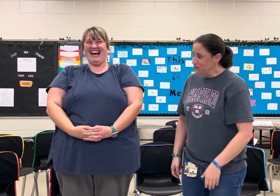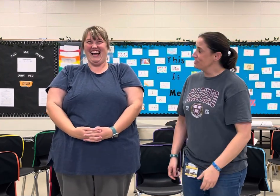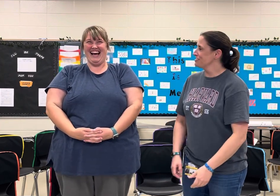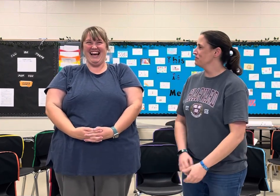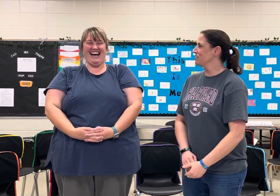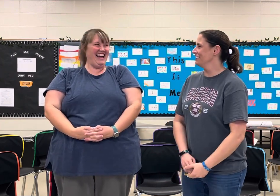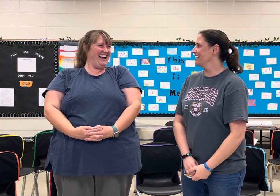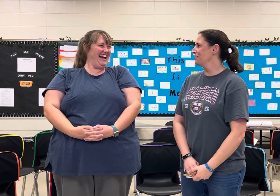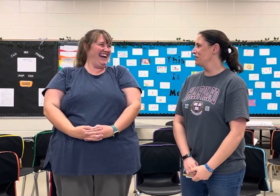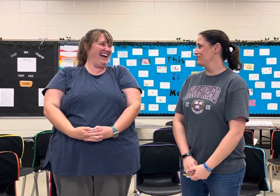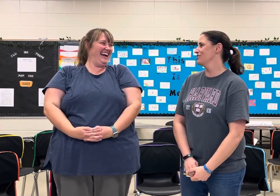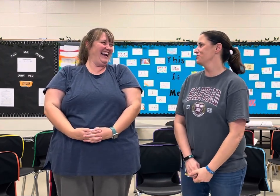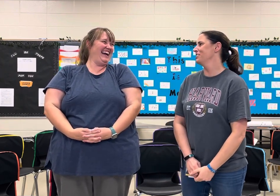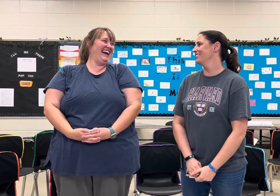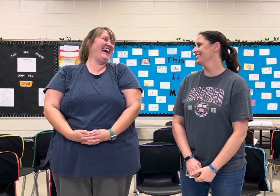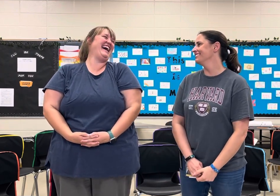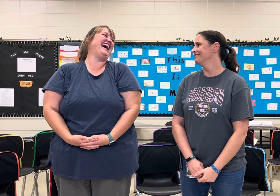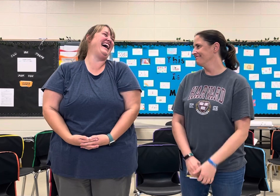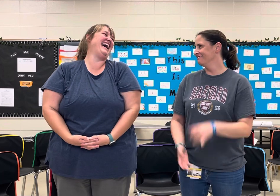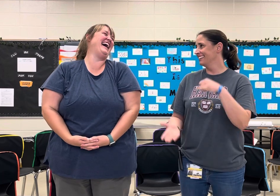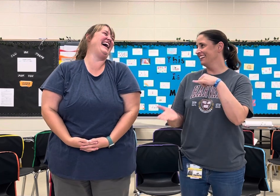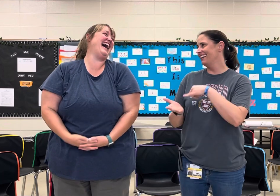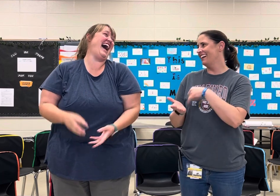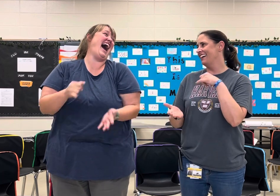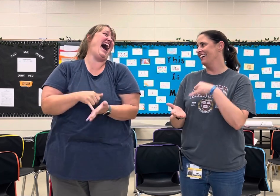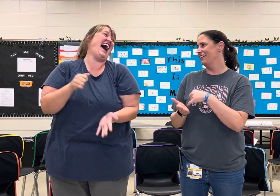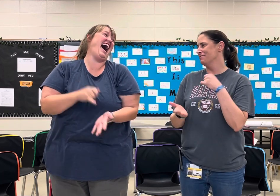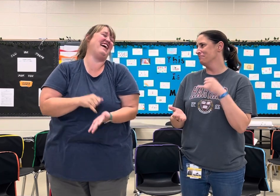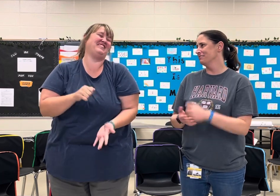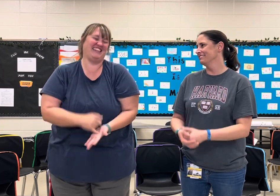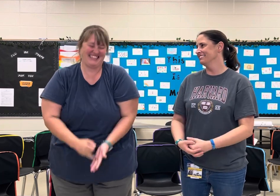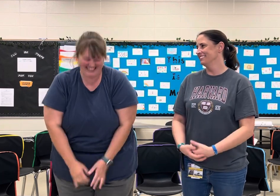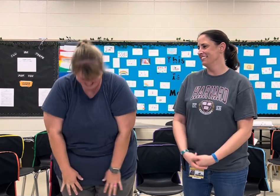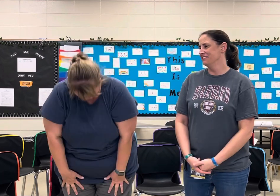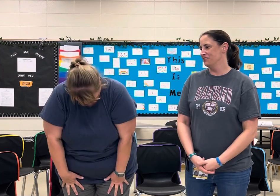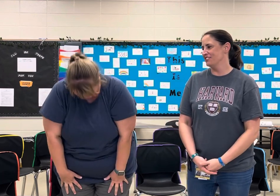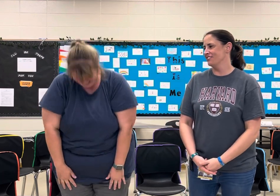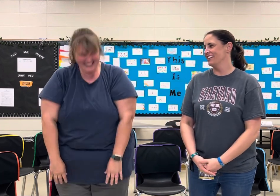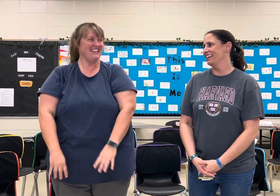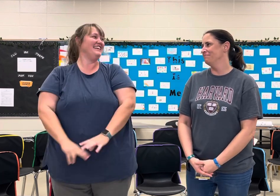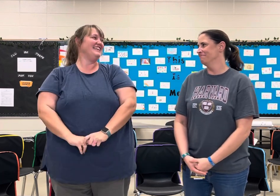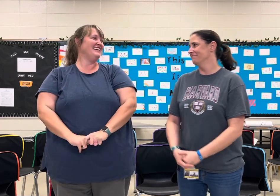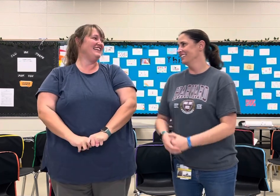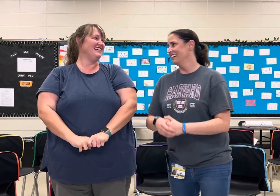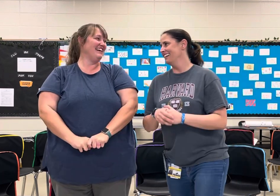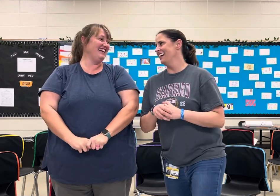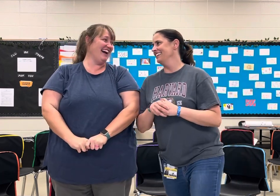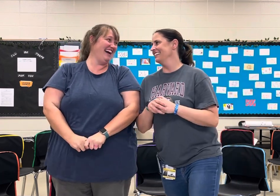Where's the one-legged waitress work? IHOP. What's her name?